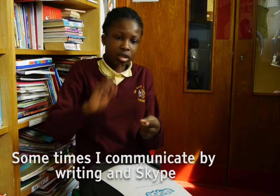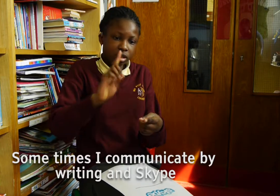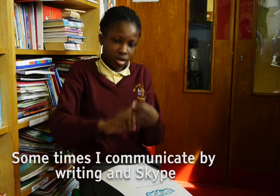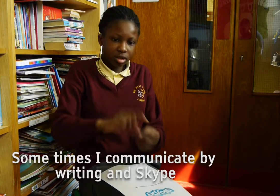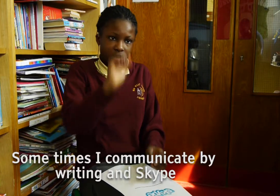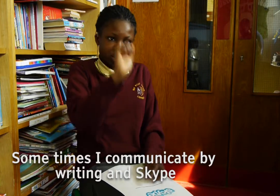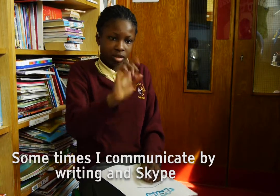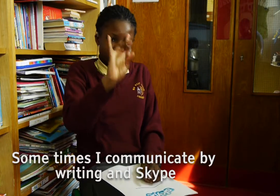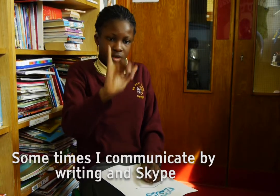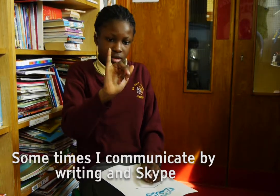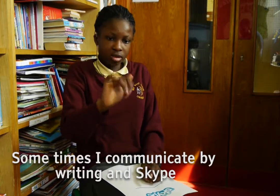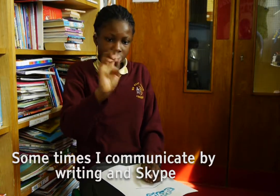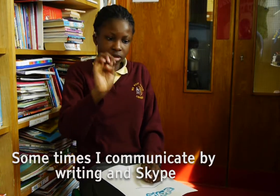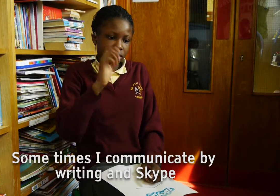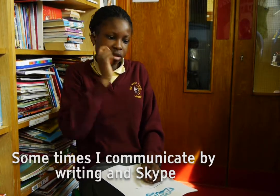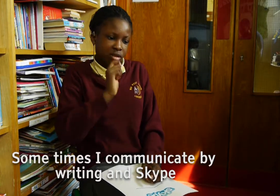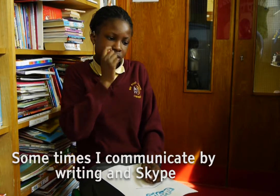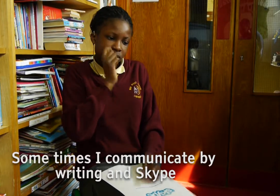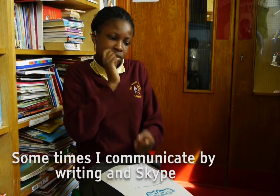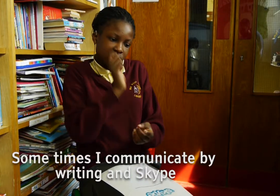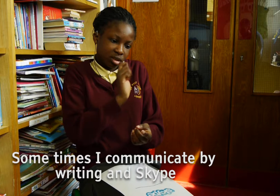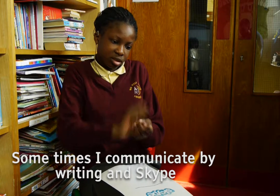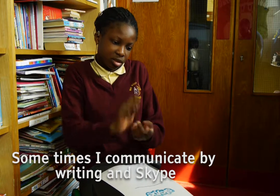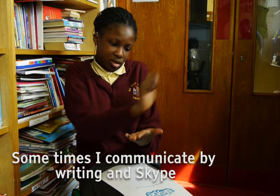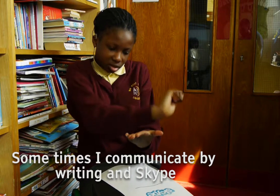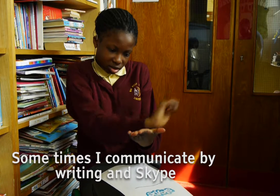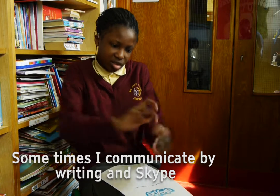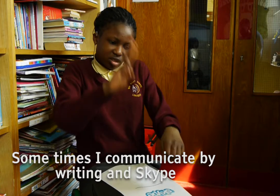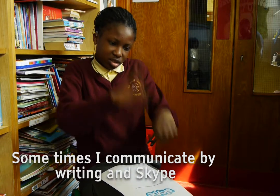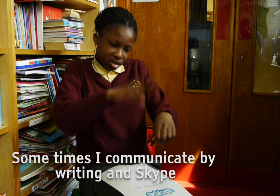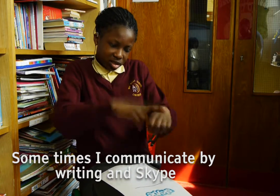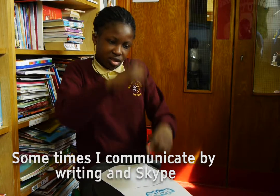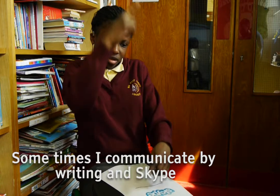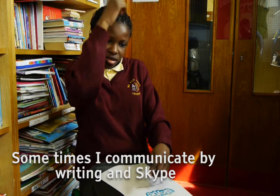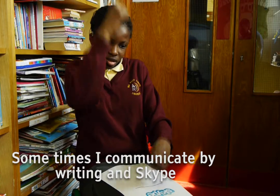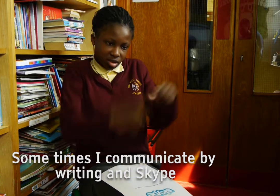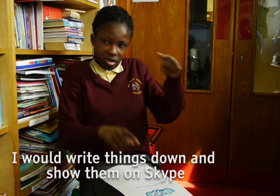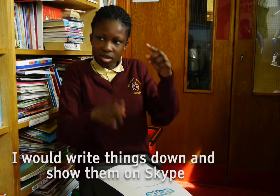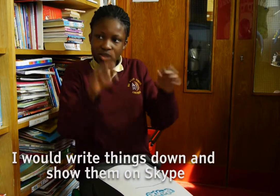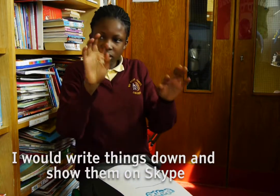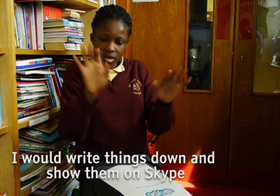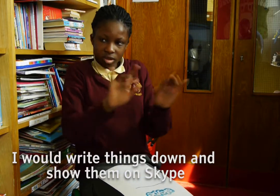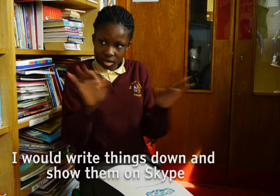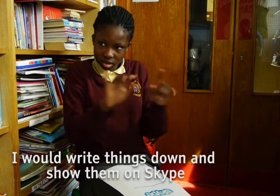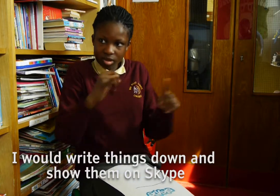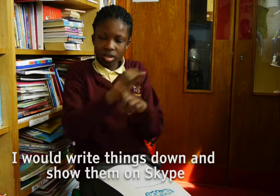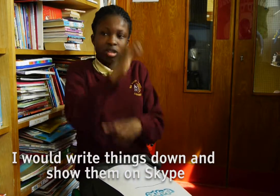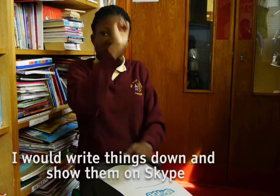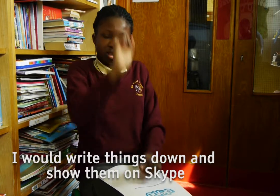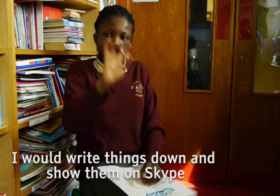Sometimes I communicate by writing and by Skype. We would write things on Skype and show them, hold them up and show